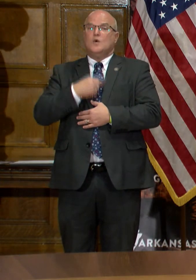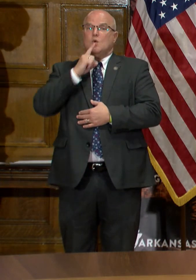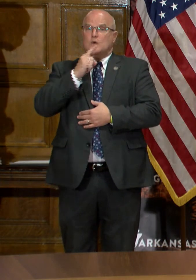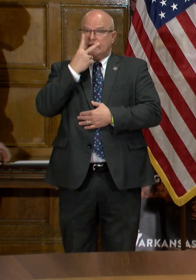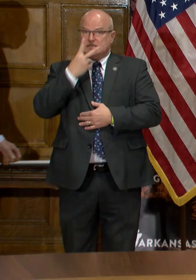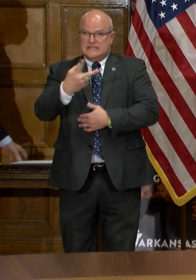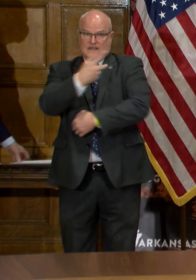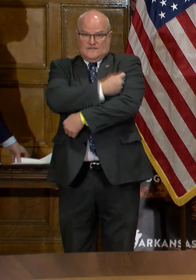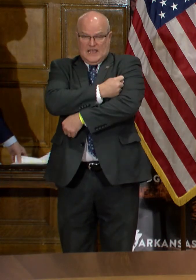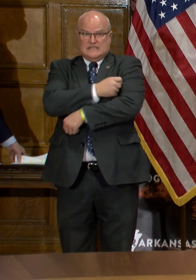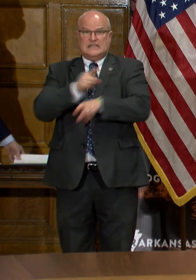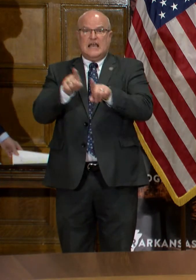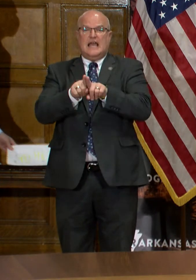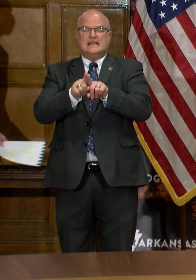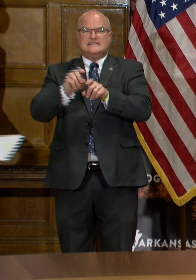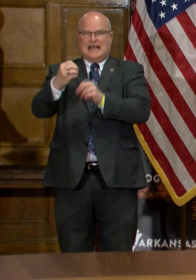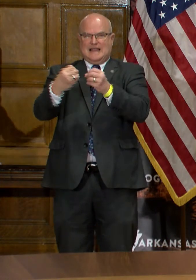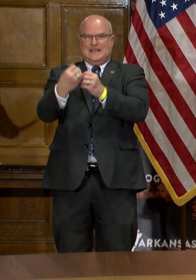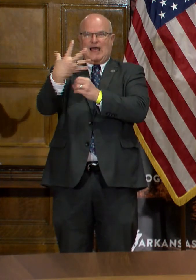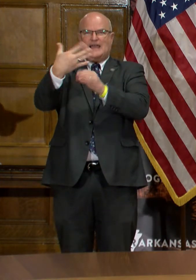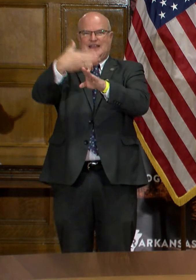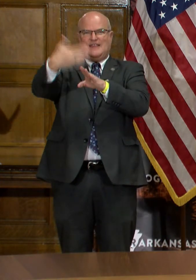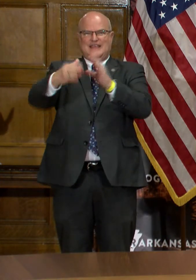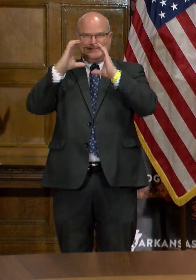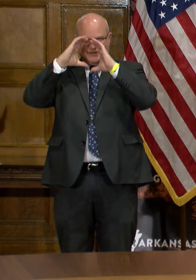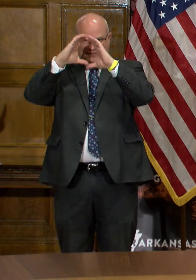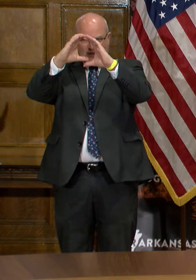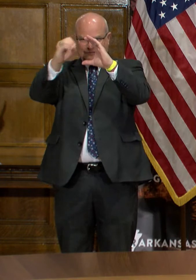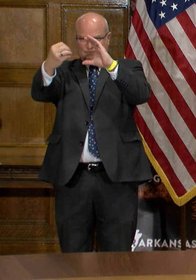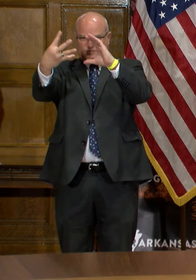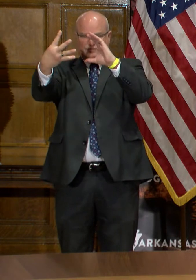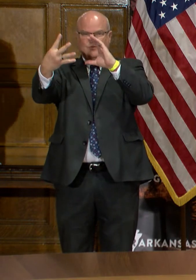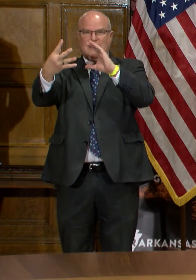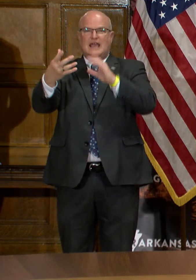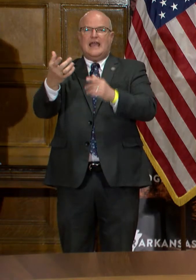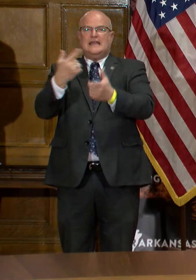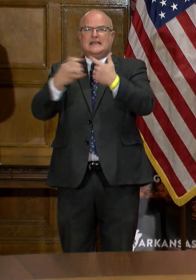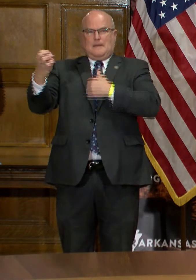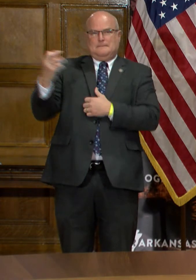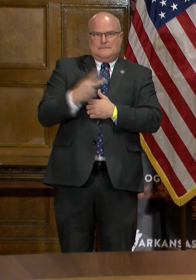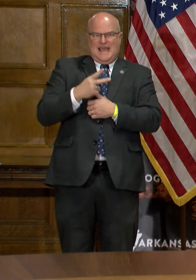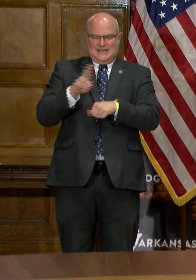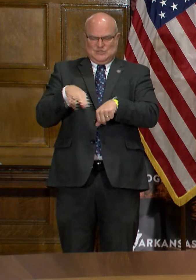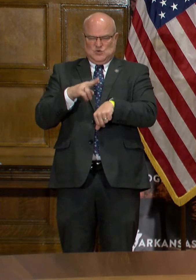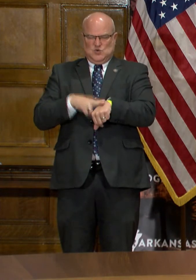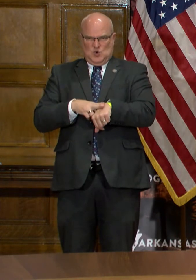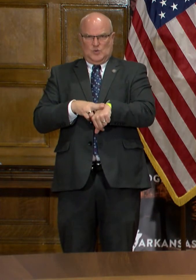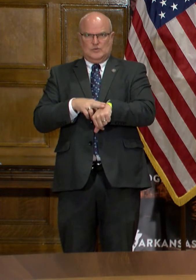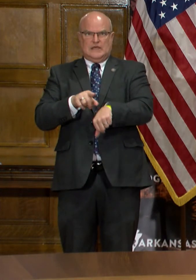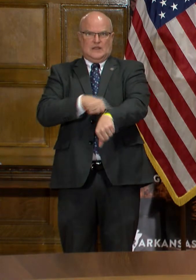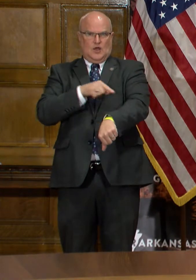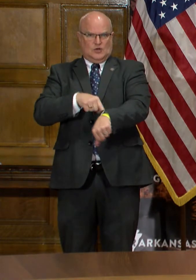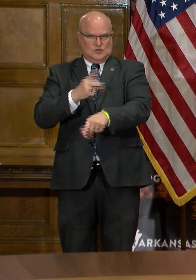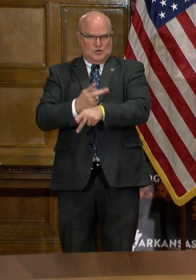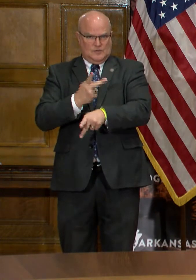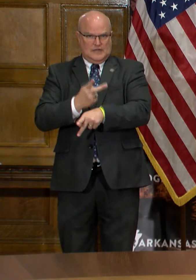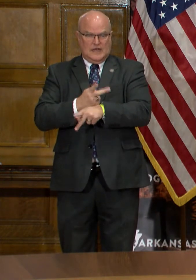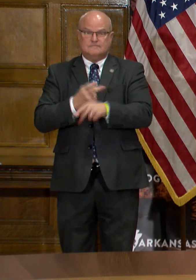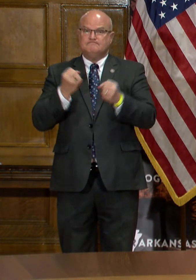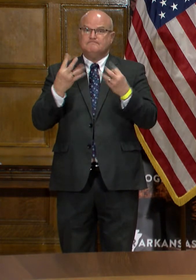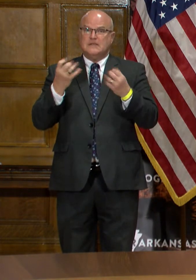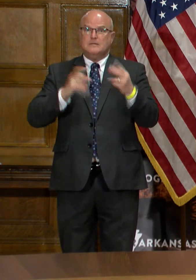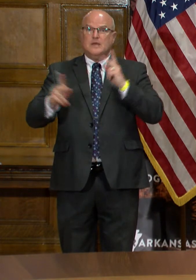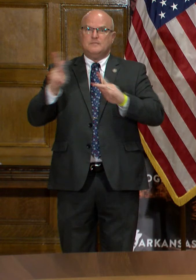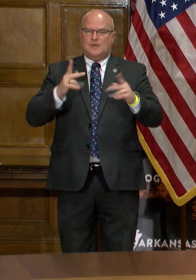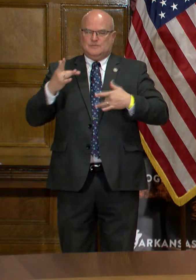see vaccines as a light at the end of the tunnel and an opportunity to return to some semblance of normal and long-term care. We've got a lot of people that are